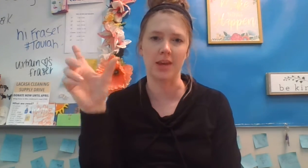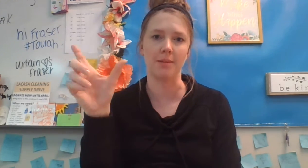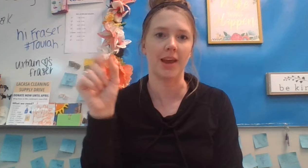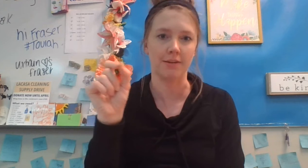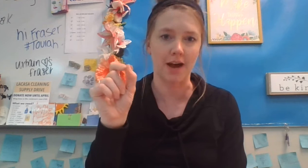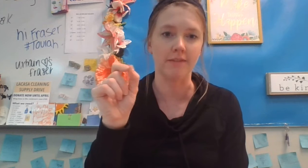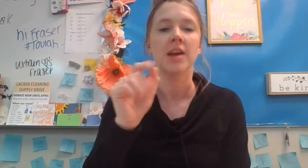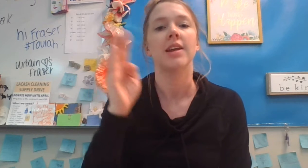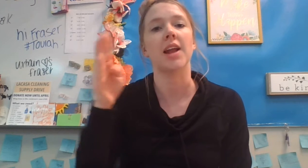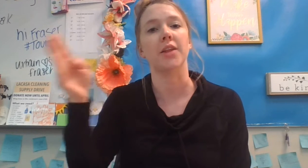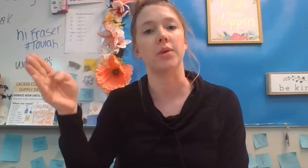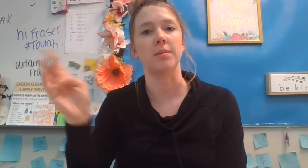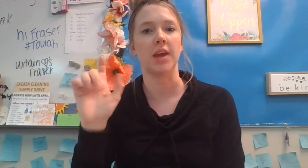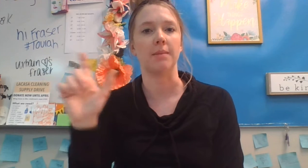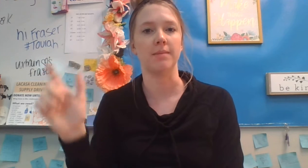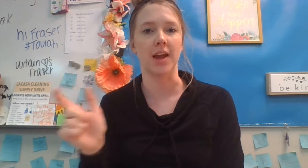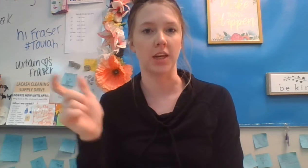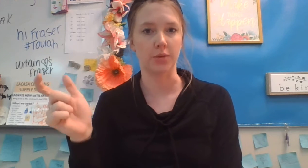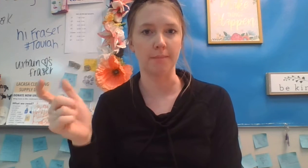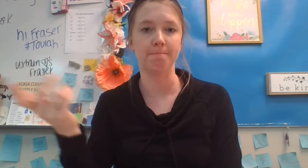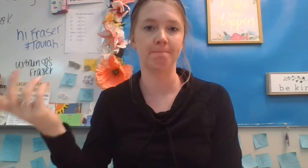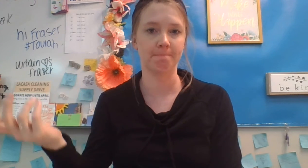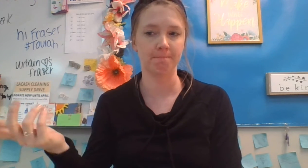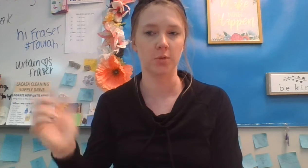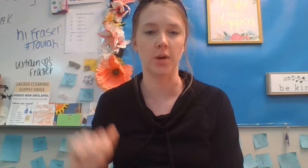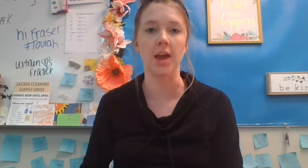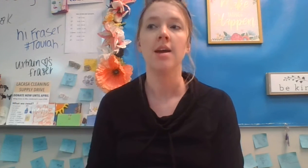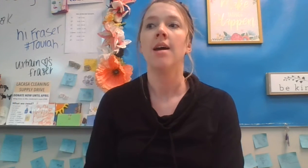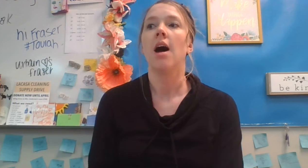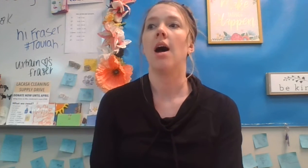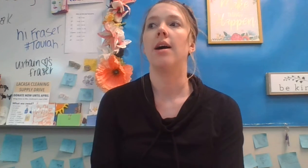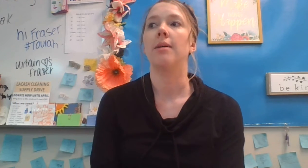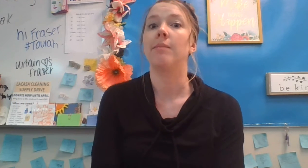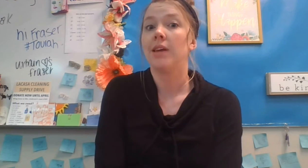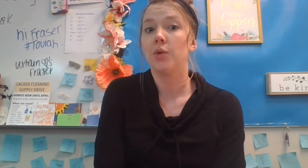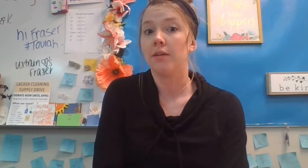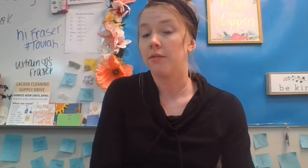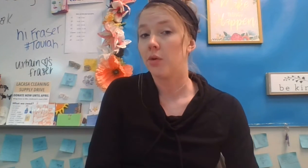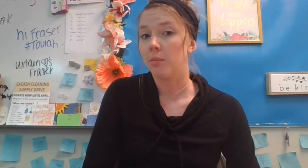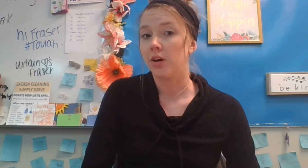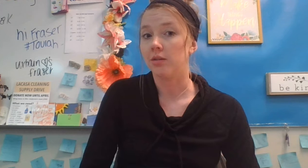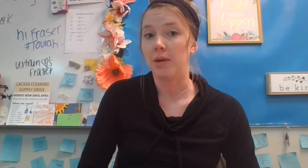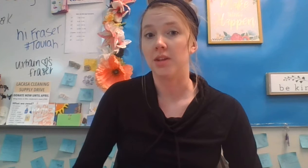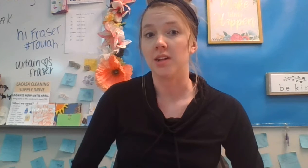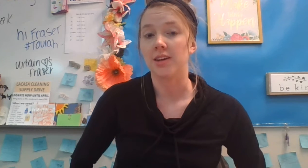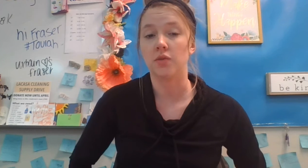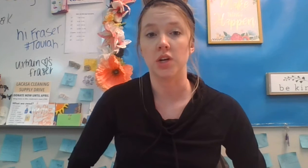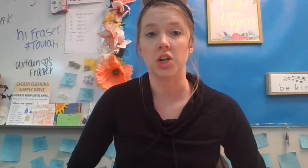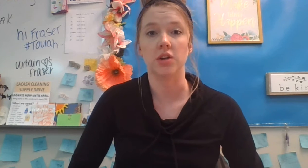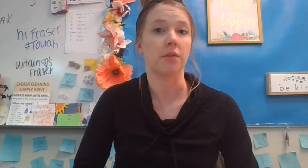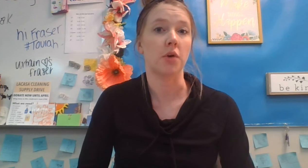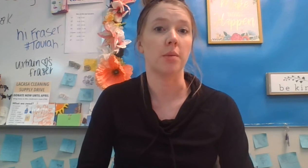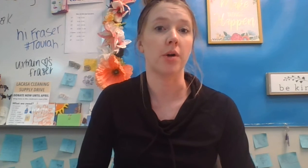became 85, 93 became 93. Okay, if you have a phone number, maybe the last 4 digits of your phone number